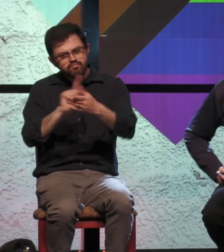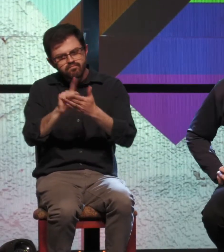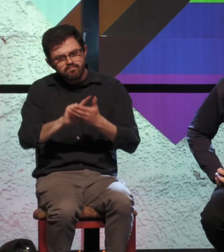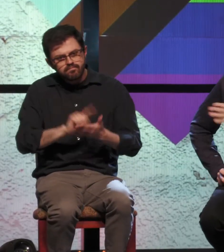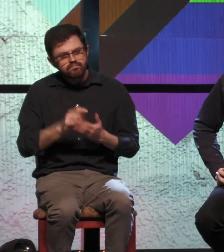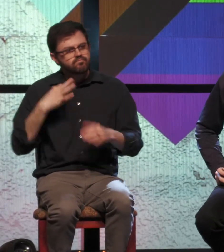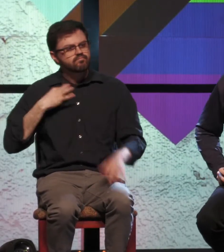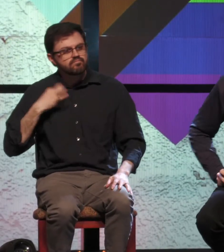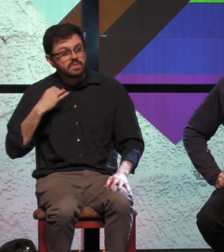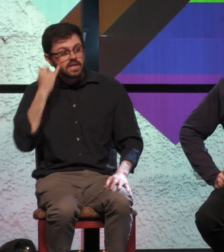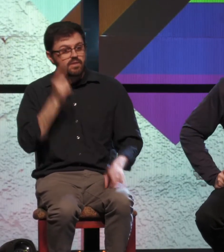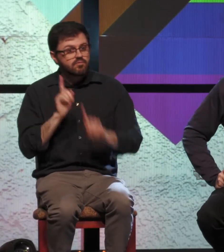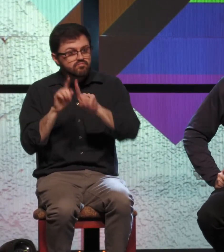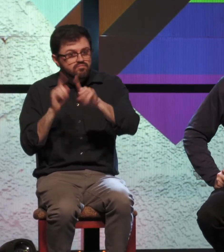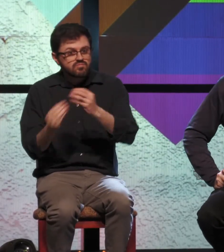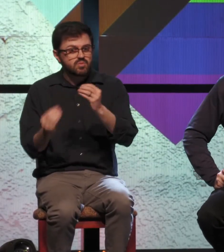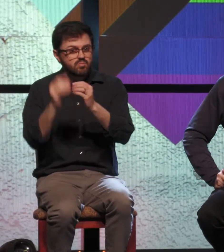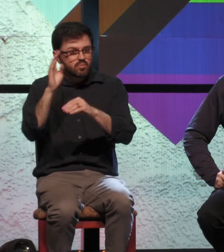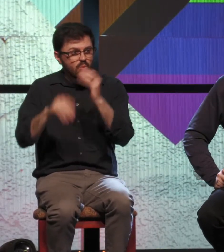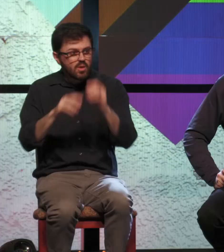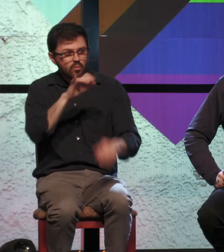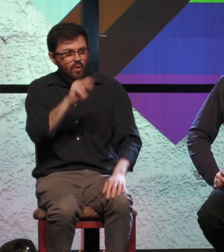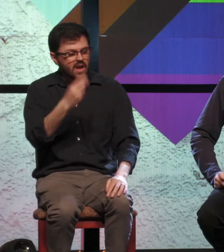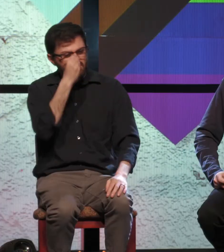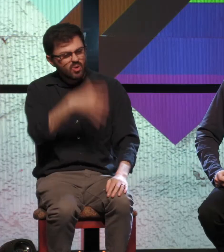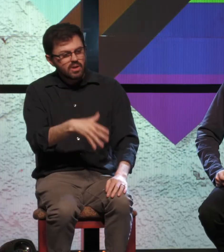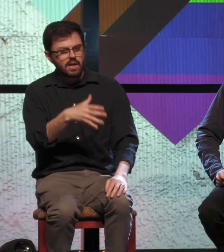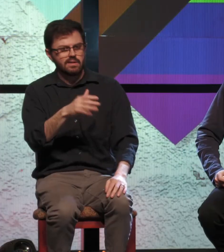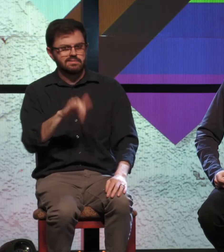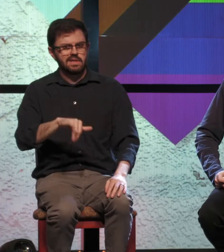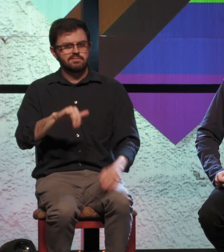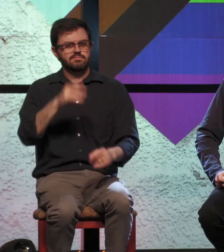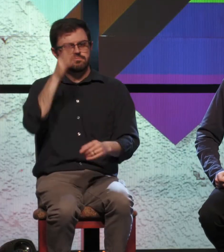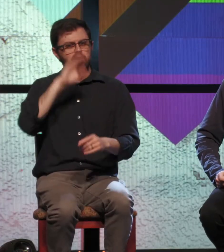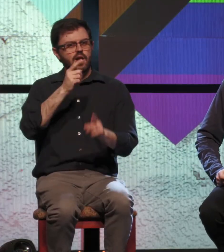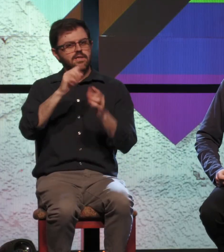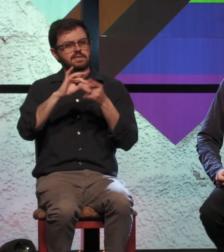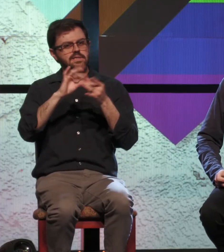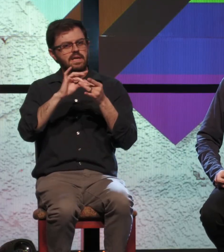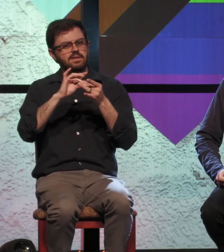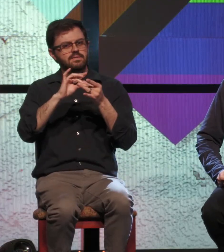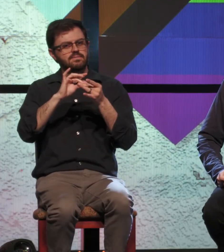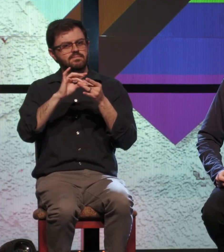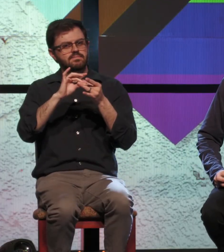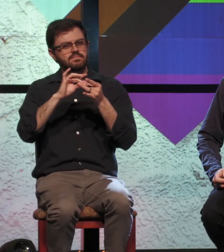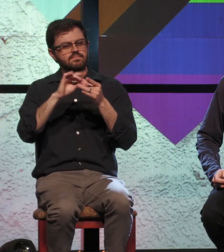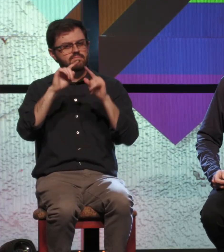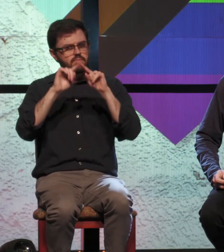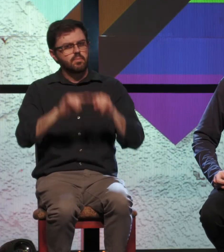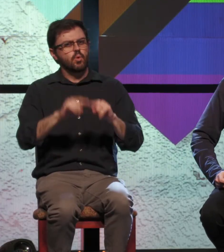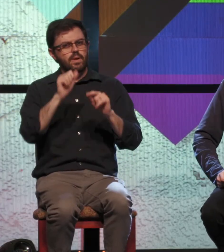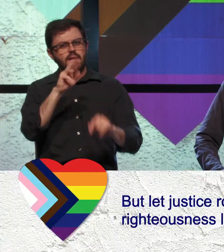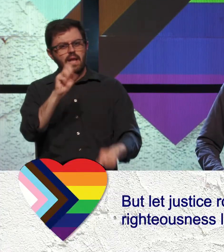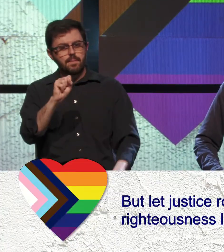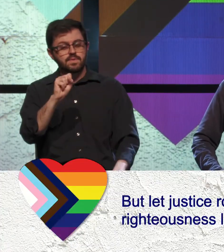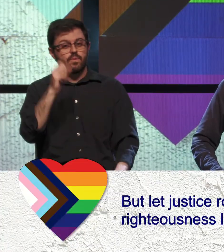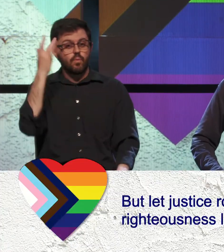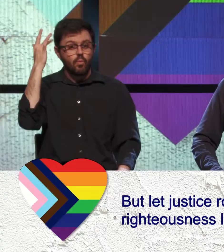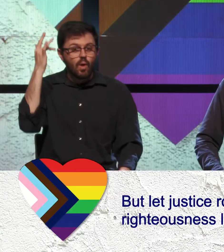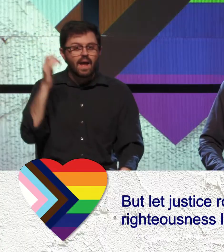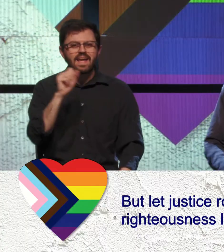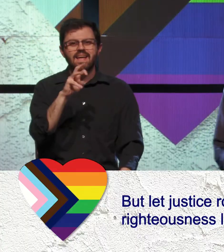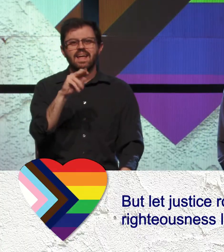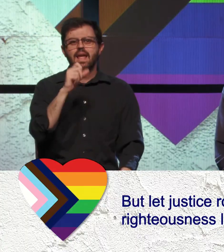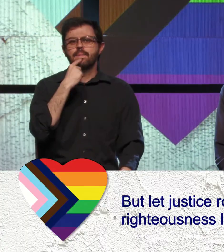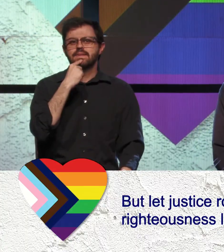than Ryan is, I don't care. Why? Because Amos says, here's what matters. Let justice